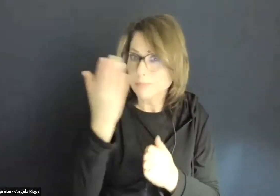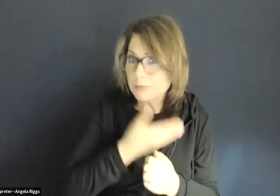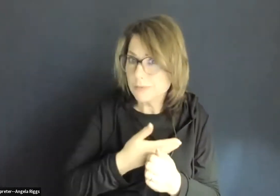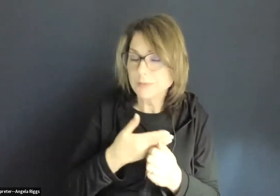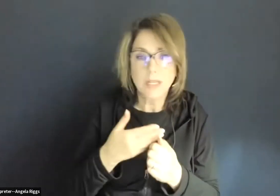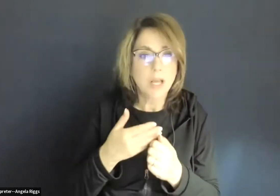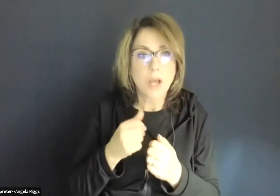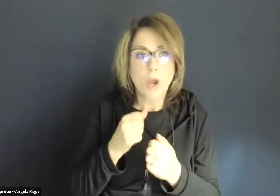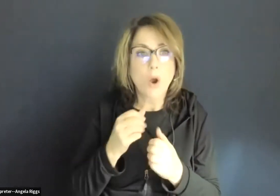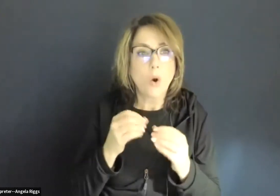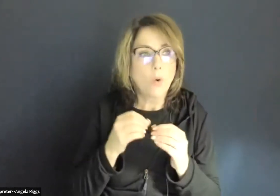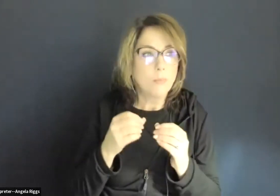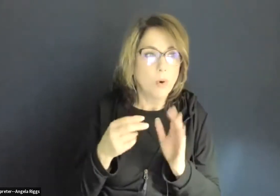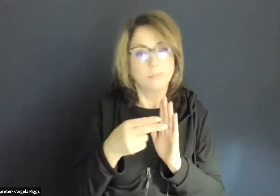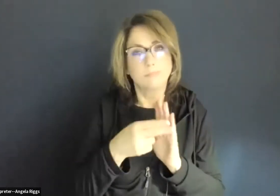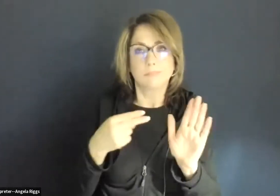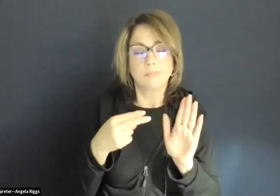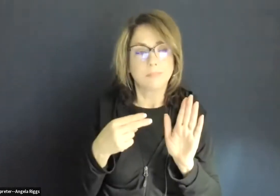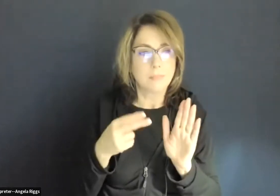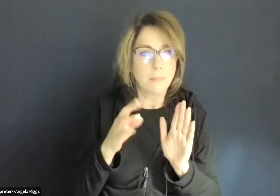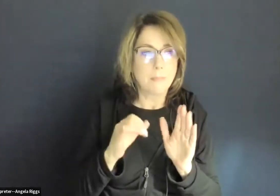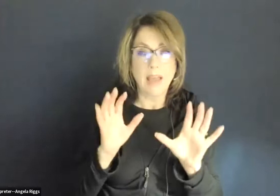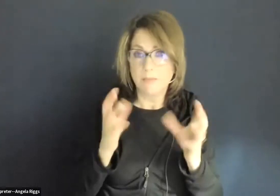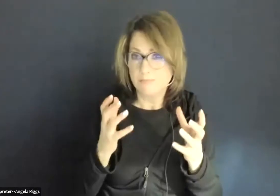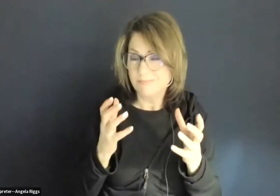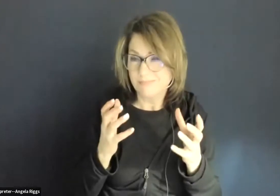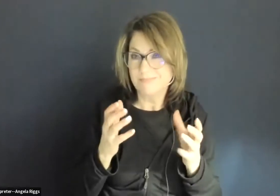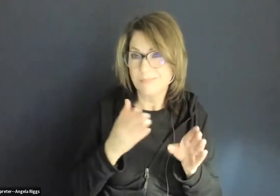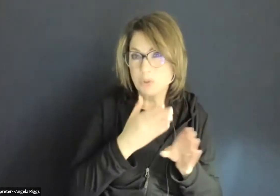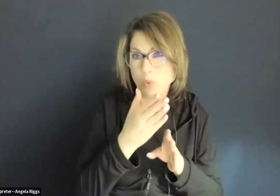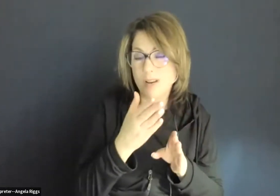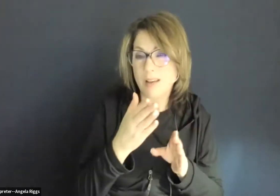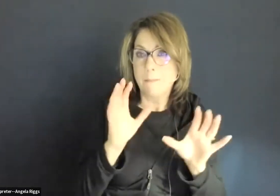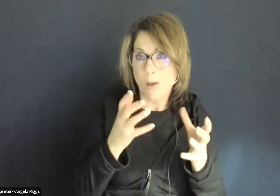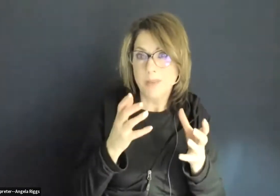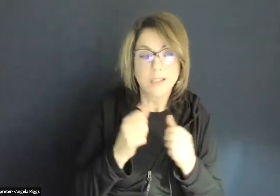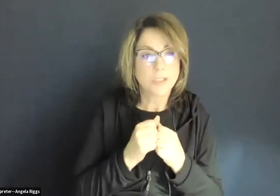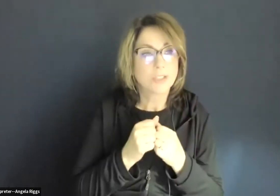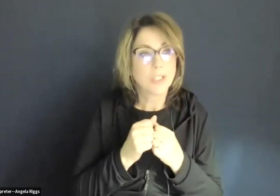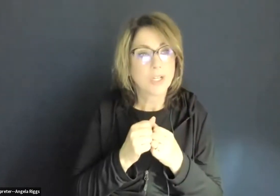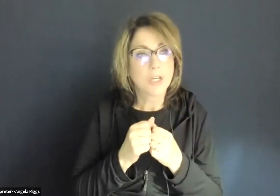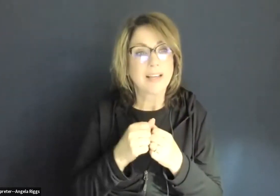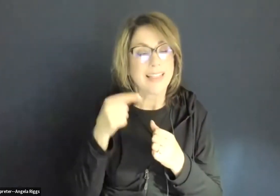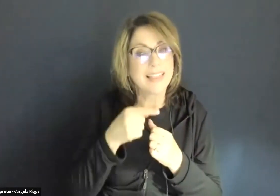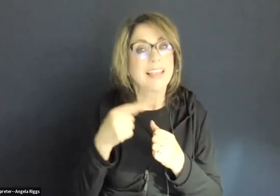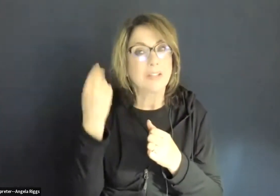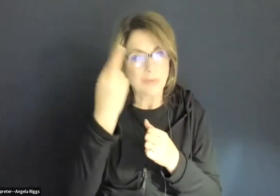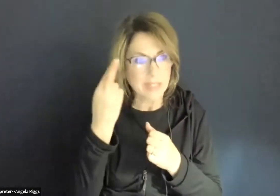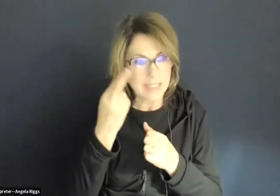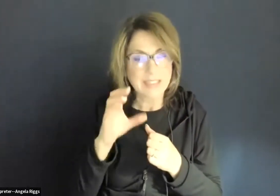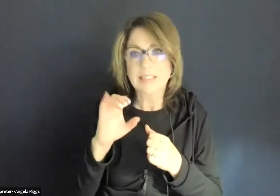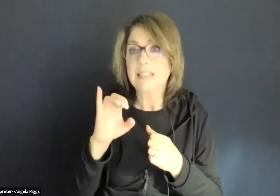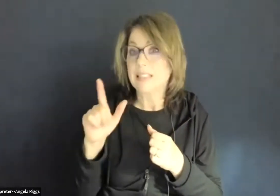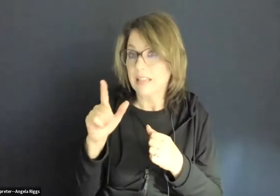to, or further stigmatized by the greater population. For these reasons, our SIL relies upon